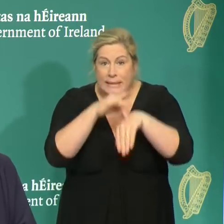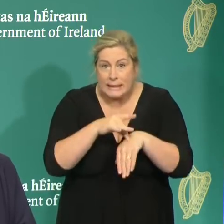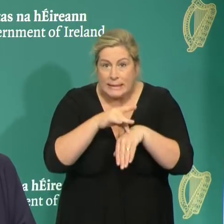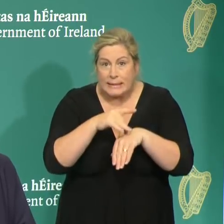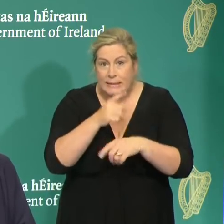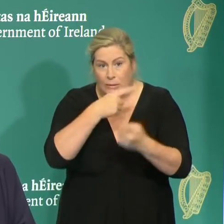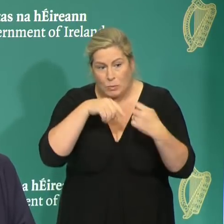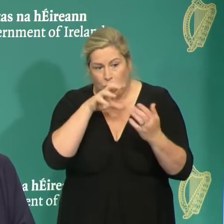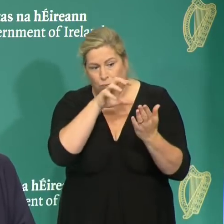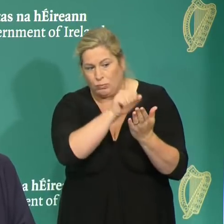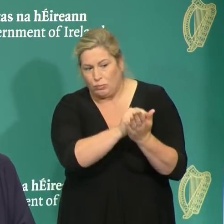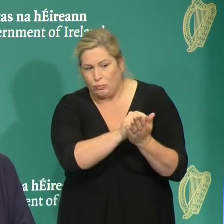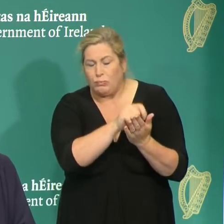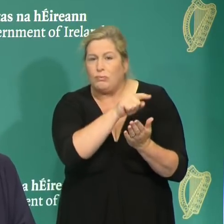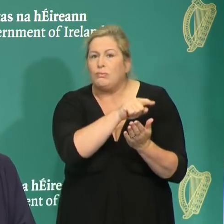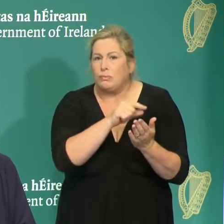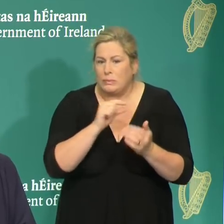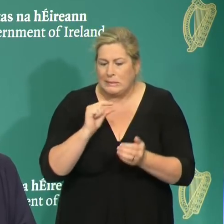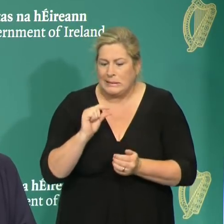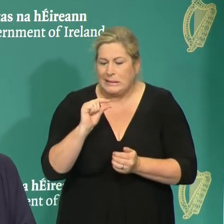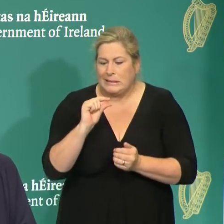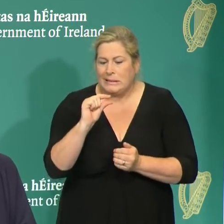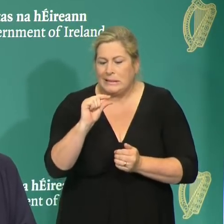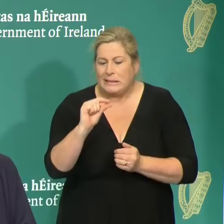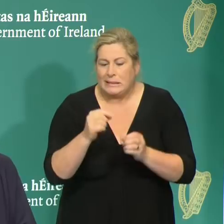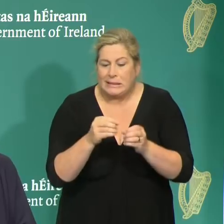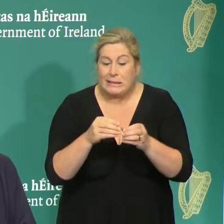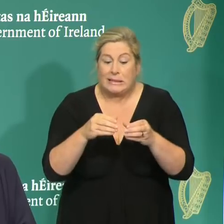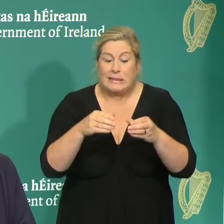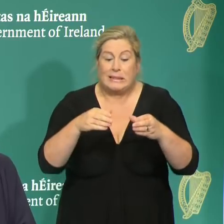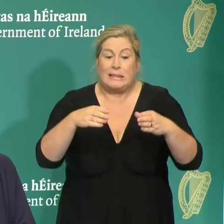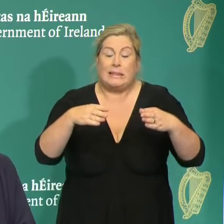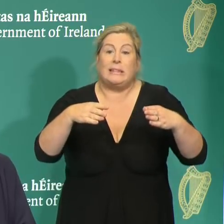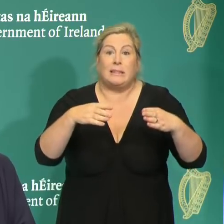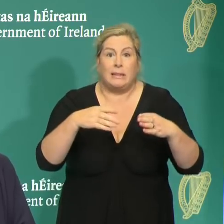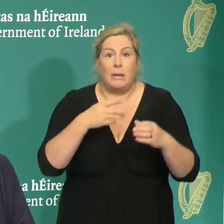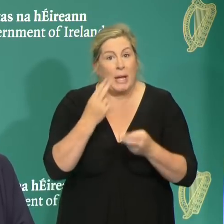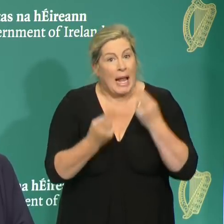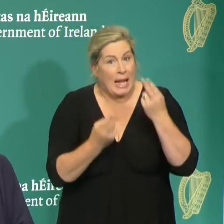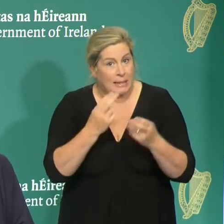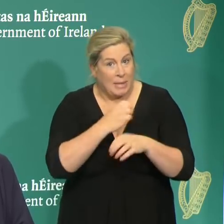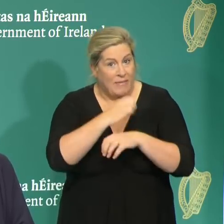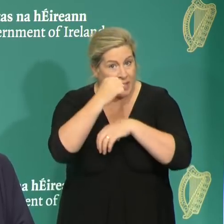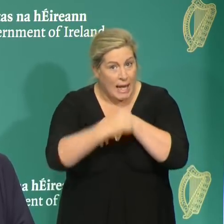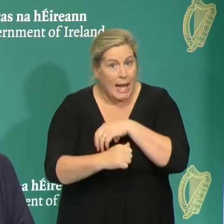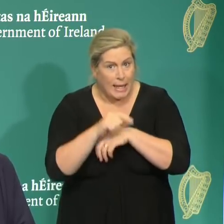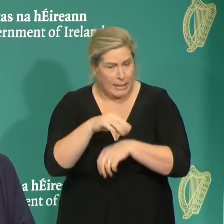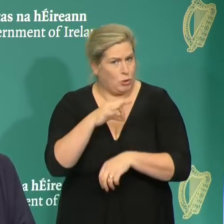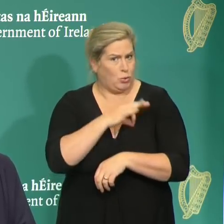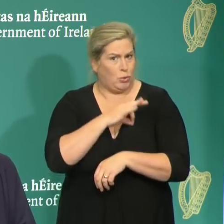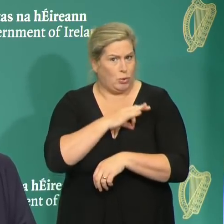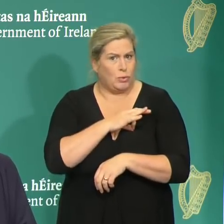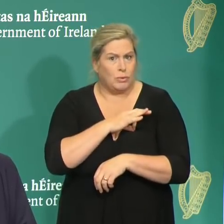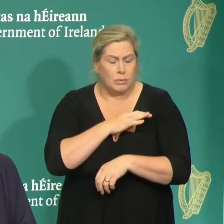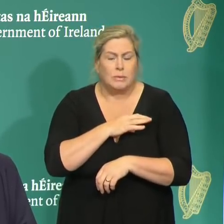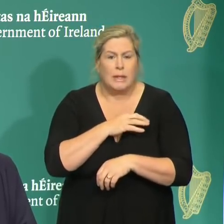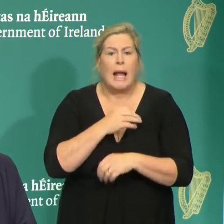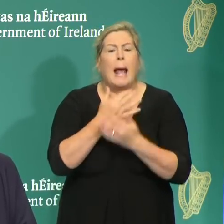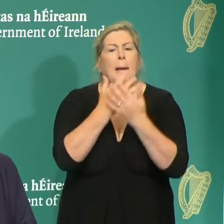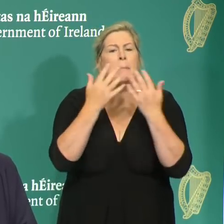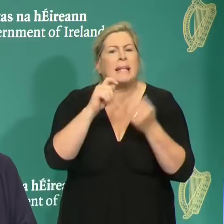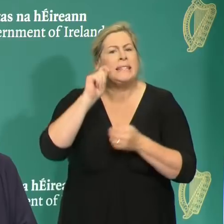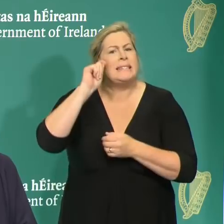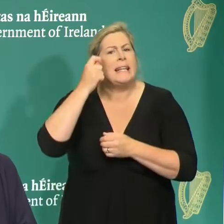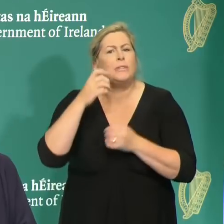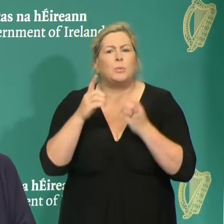to see these small changes and assess them every day. That's a good thing. The rate of testing we are doing